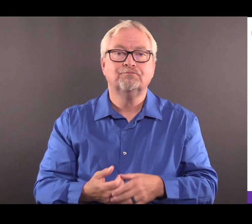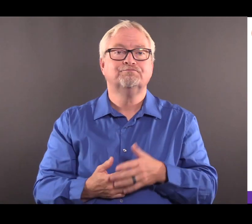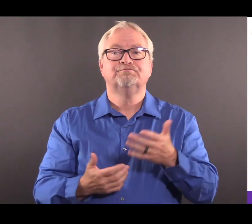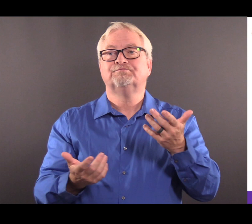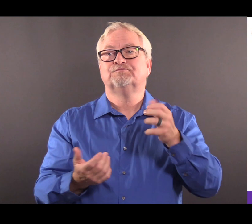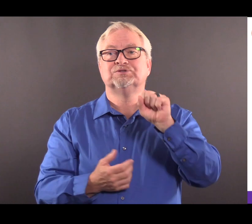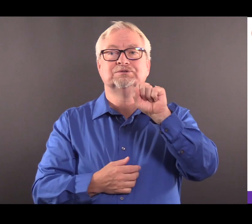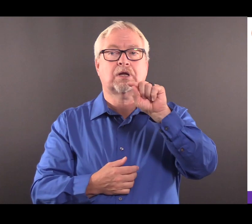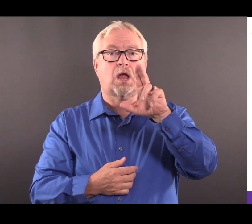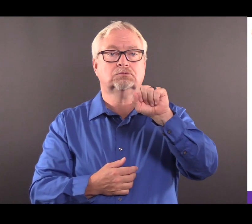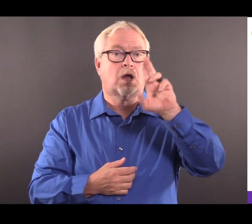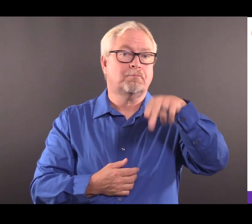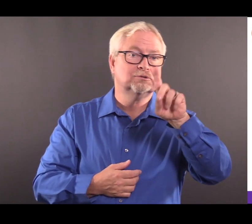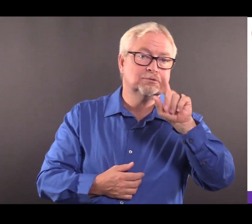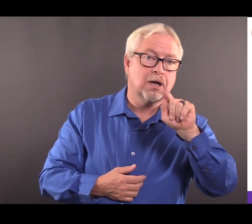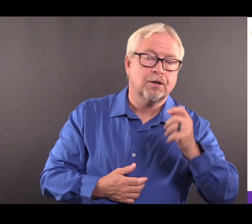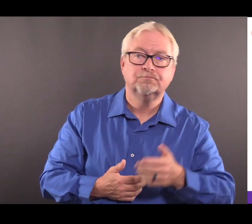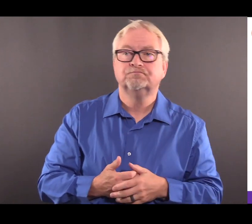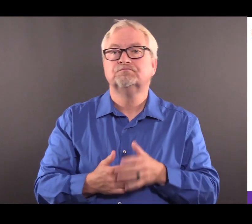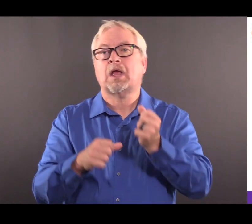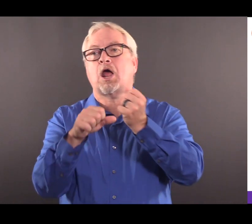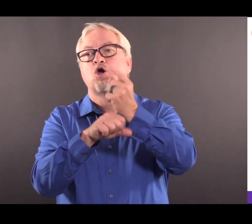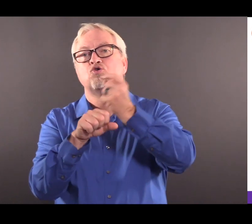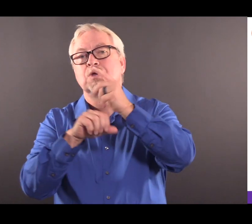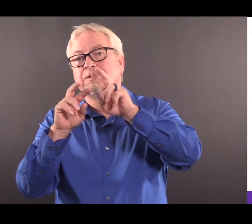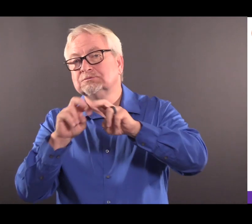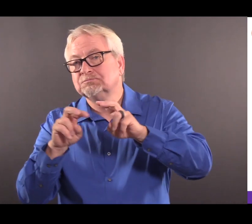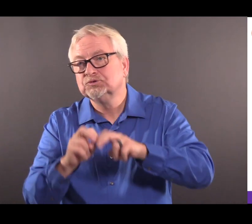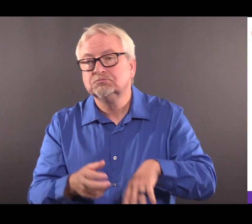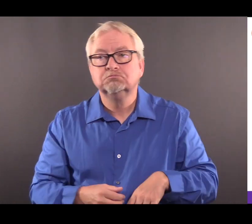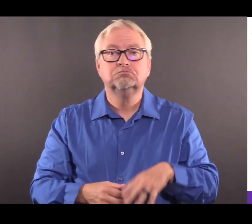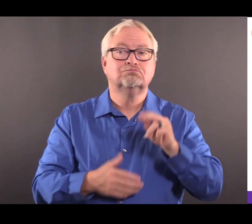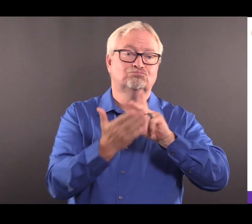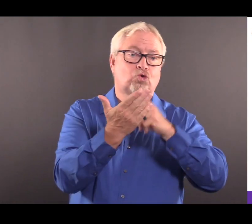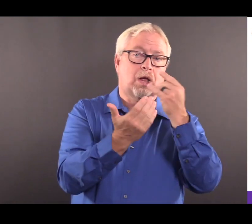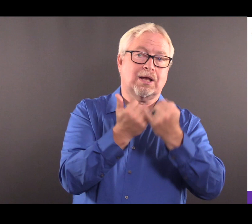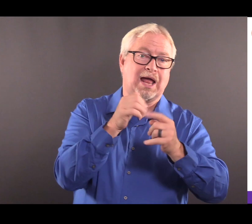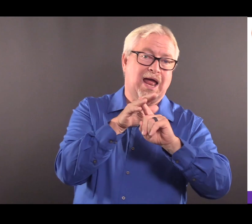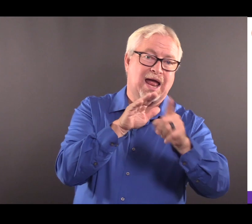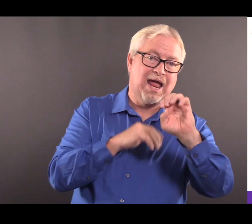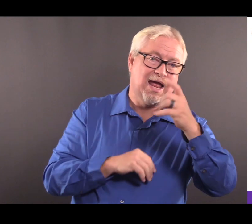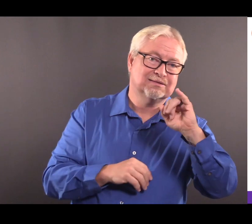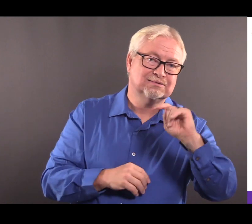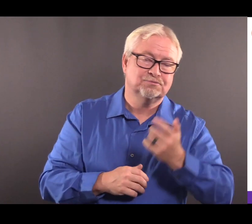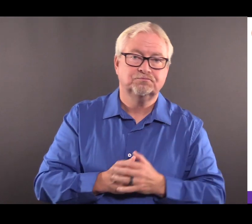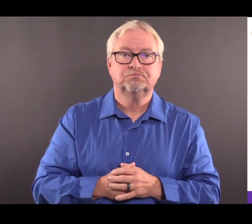start, status update, annual assessment, and project exit to